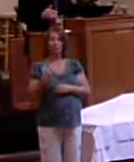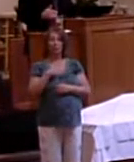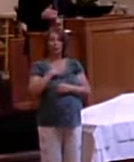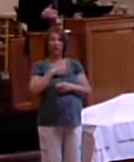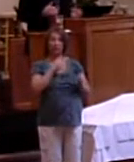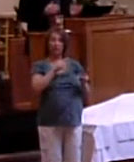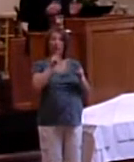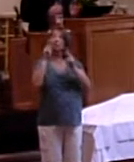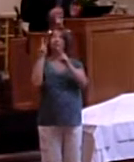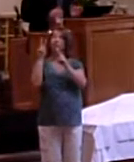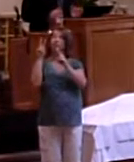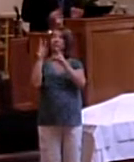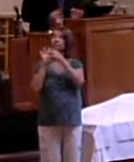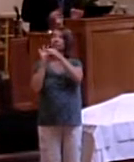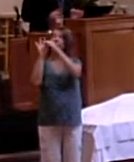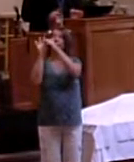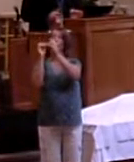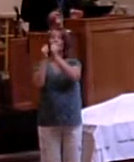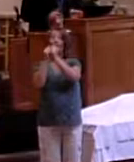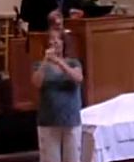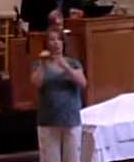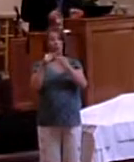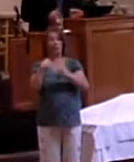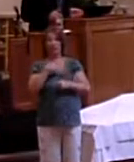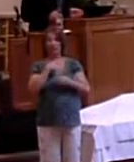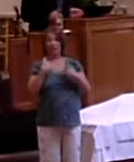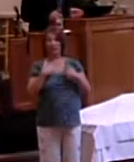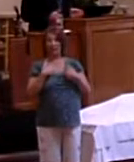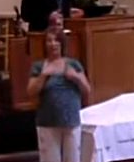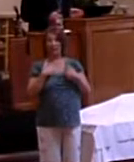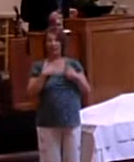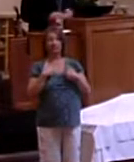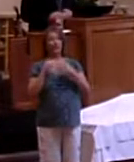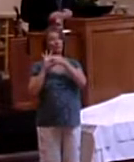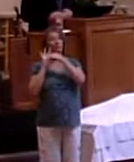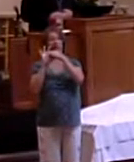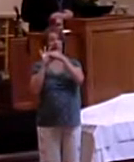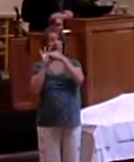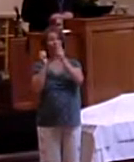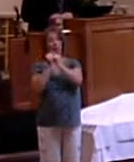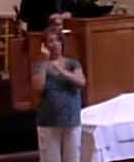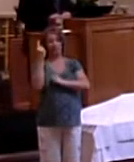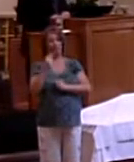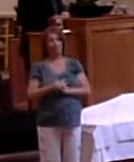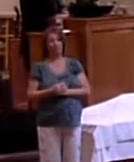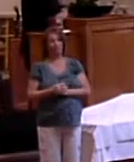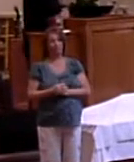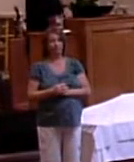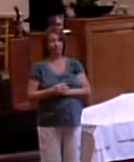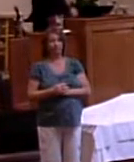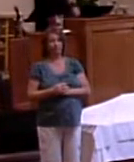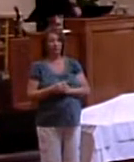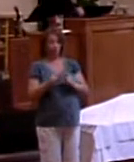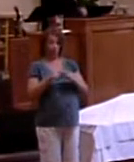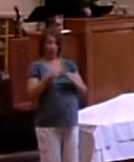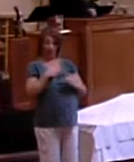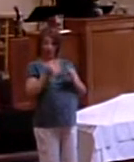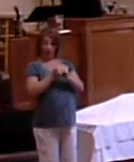Him whenever we have built a relationship with Him. Whenever my kids,